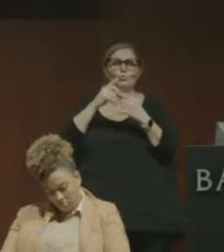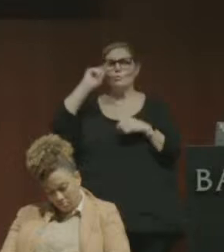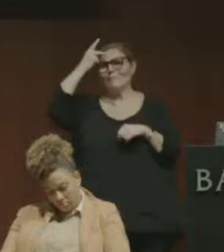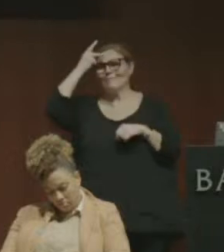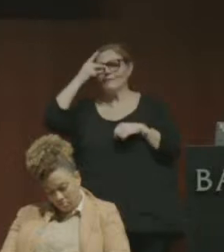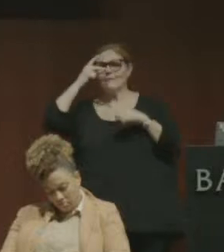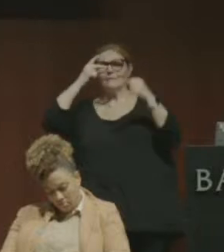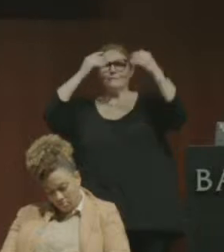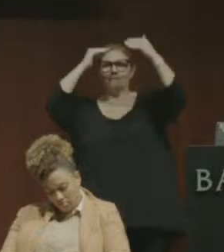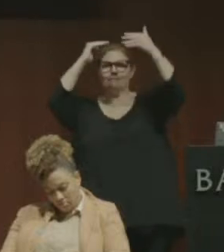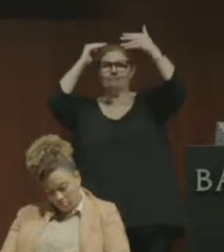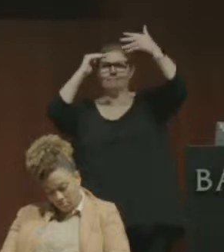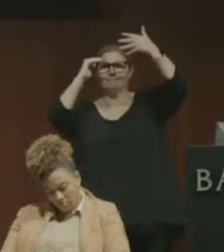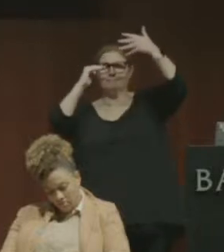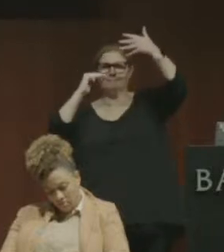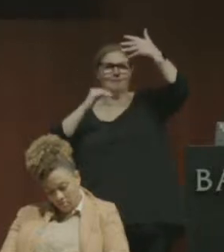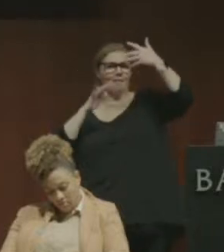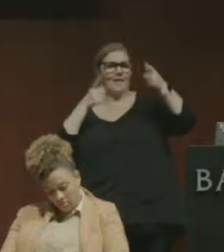ordering